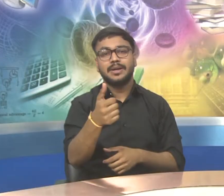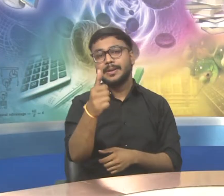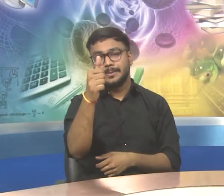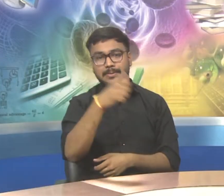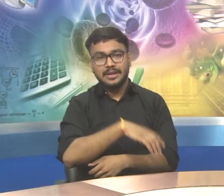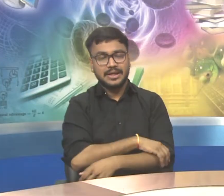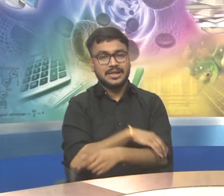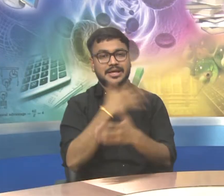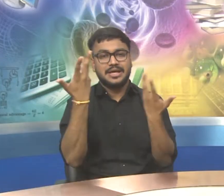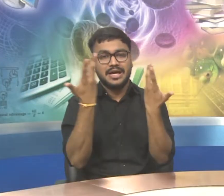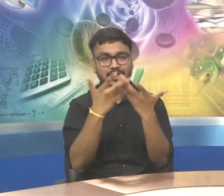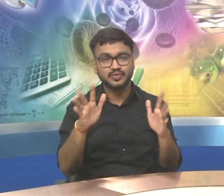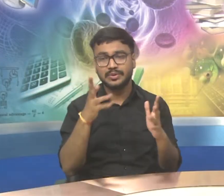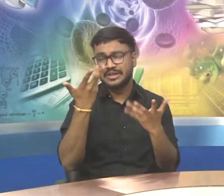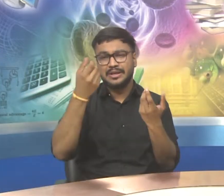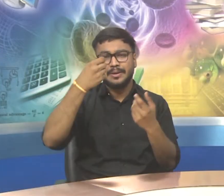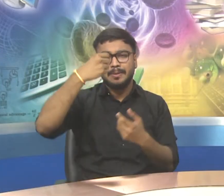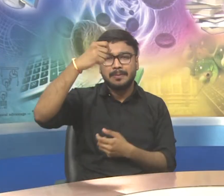For example,